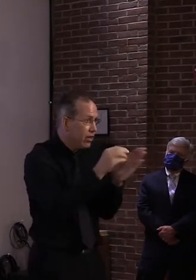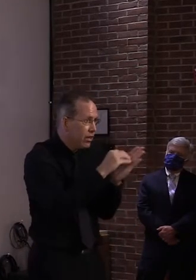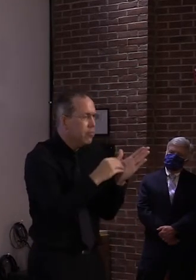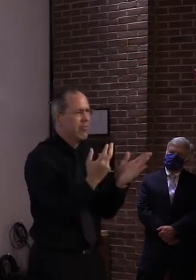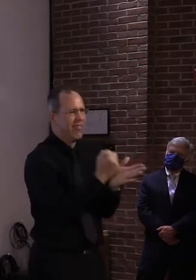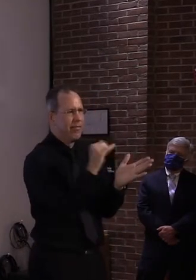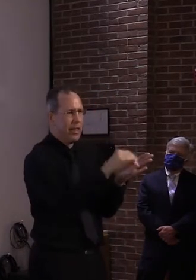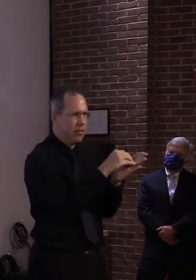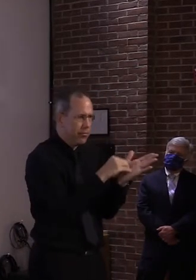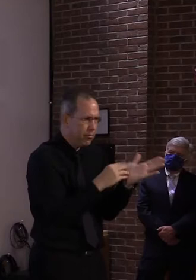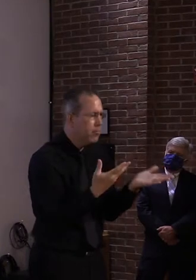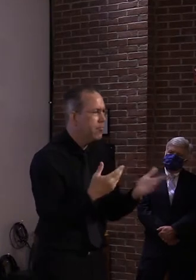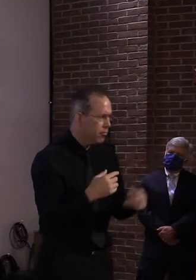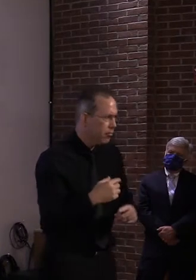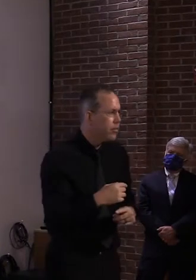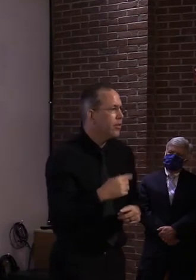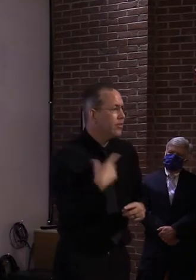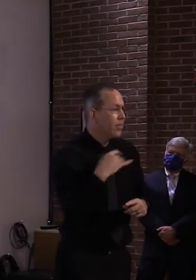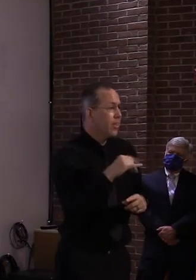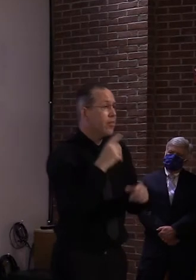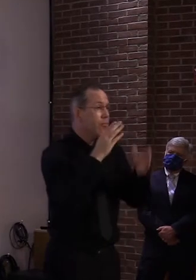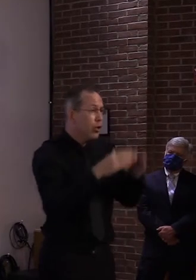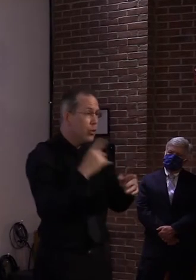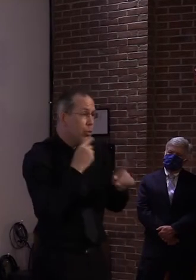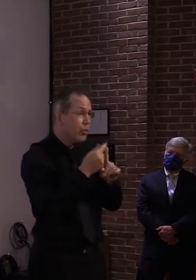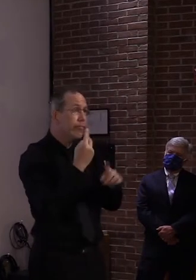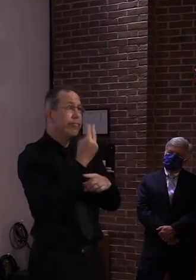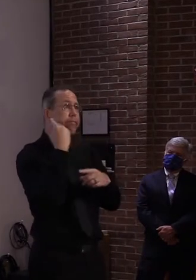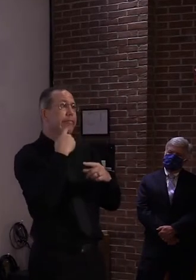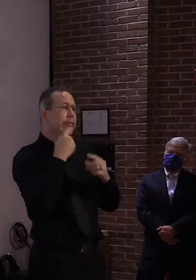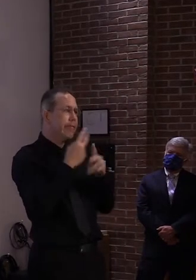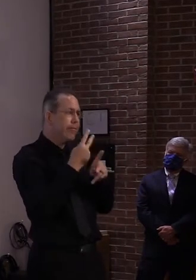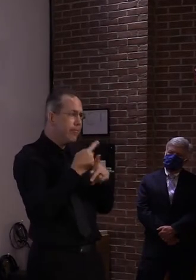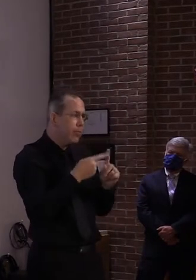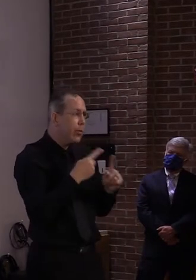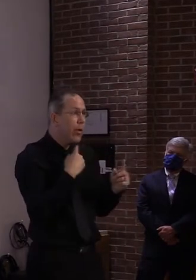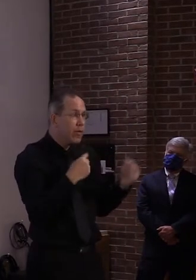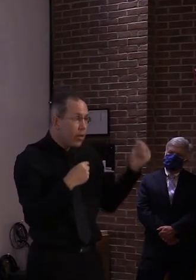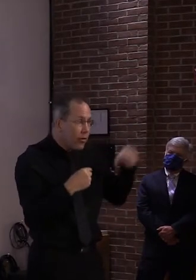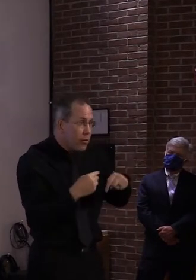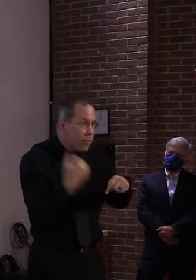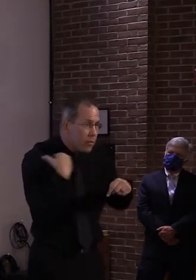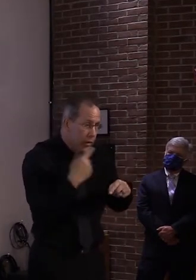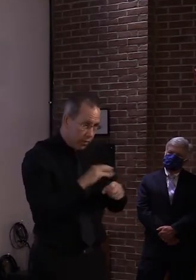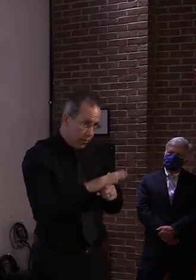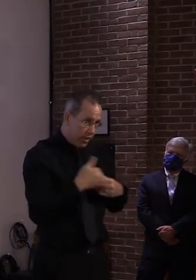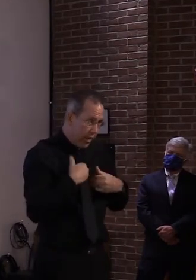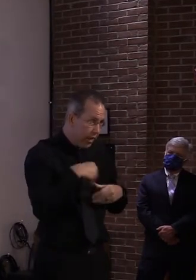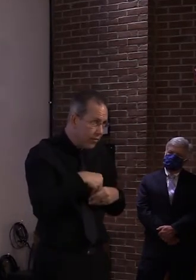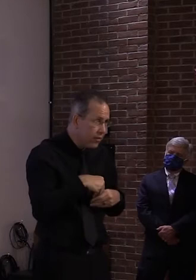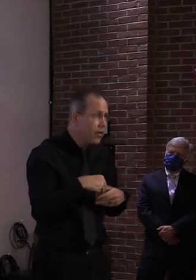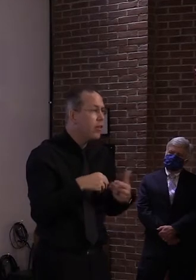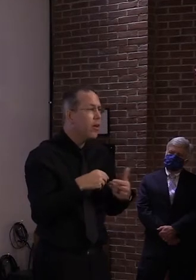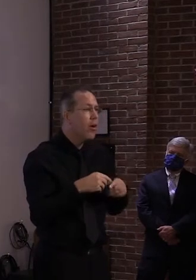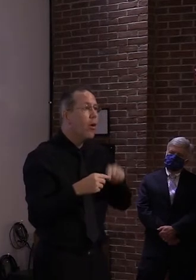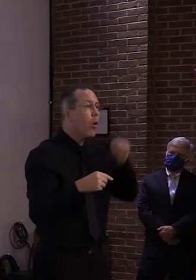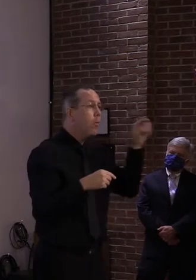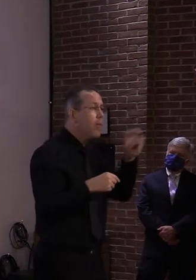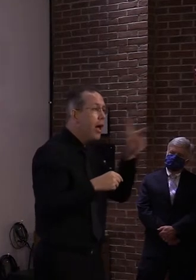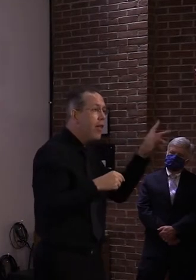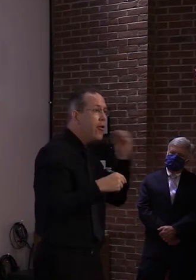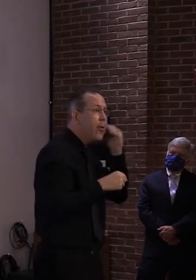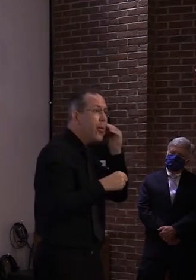in Vermont and have been contact traced and they're going to quarantine in Vermont, that would be handled by our health